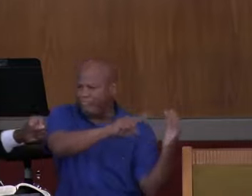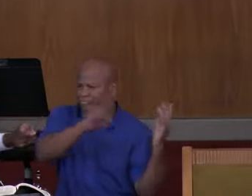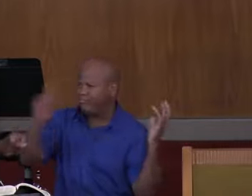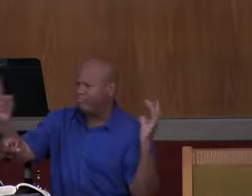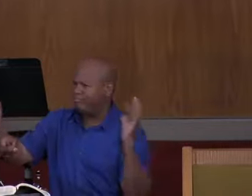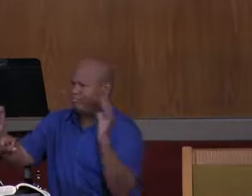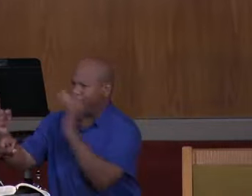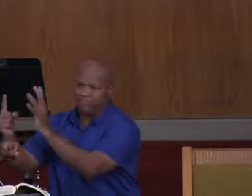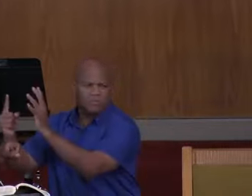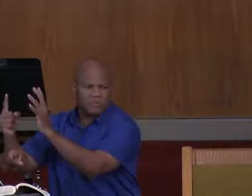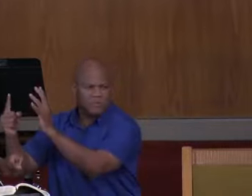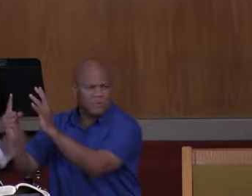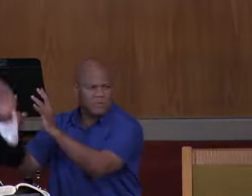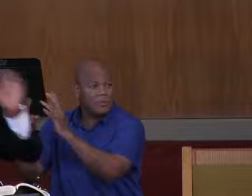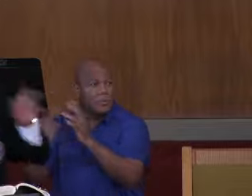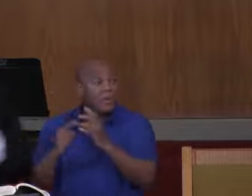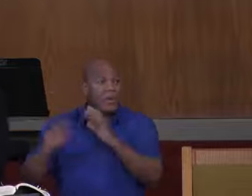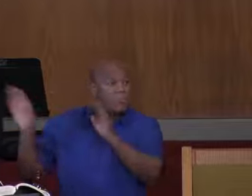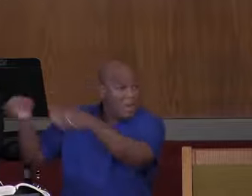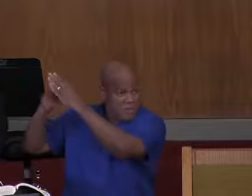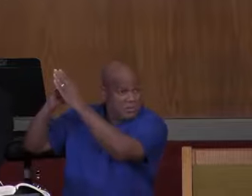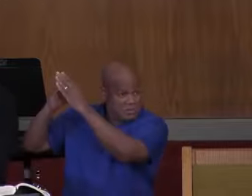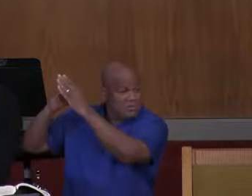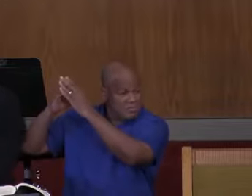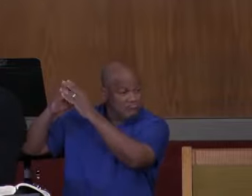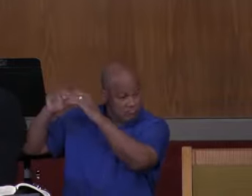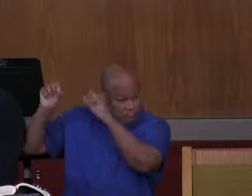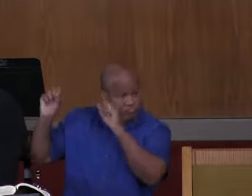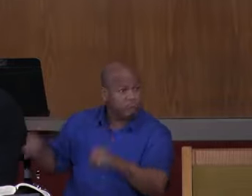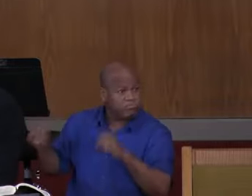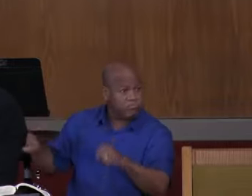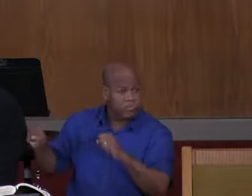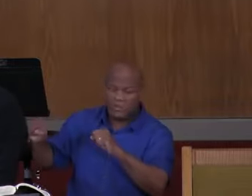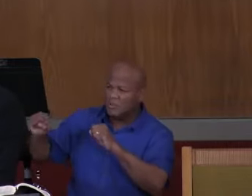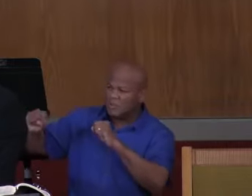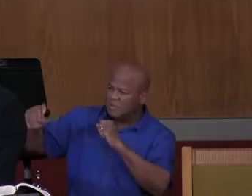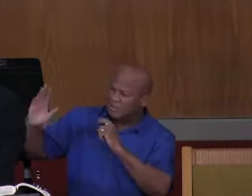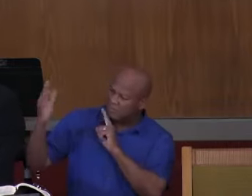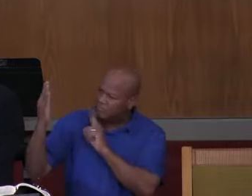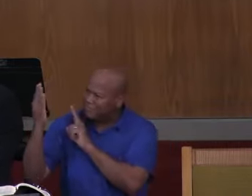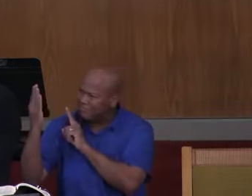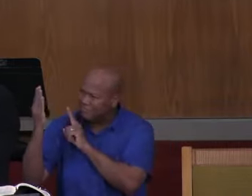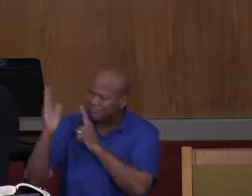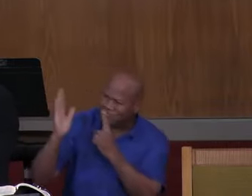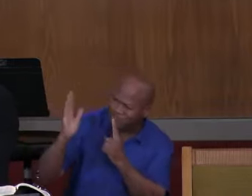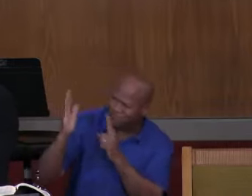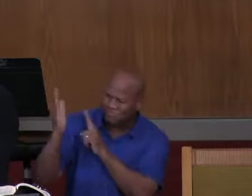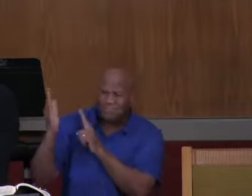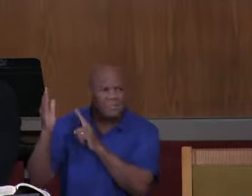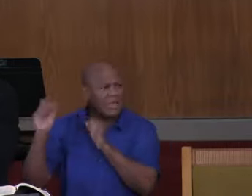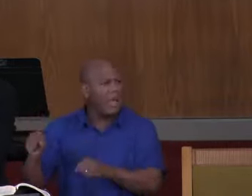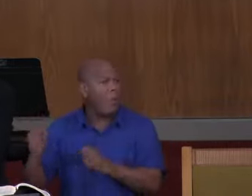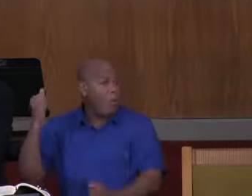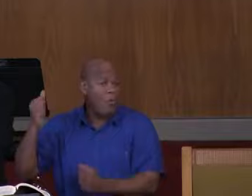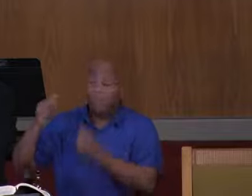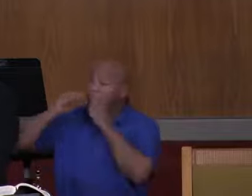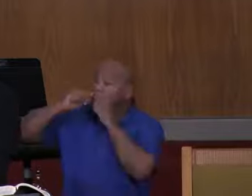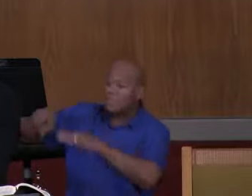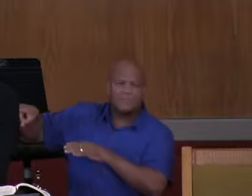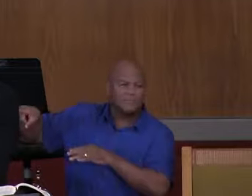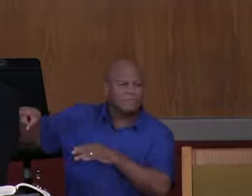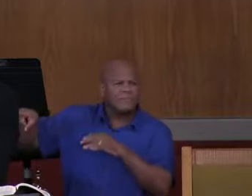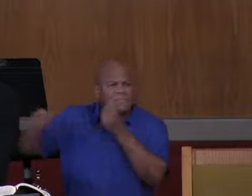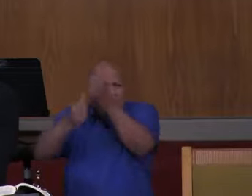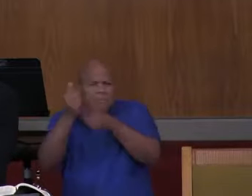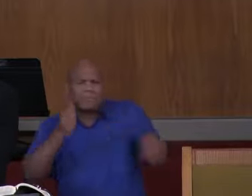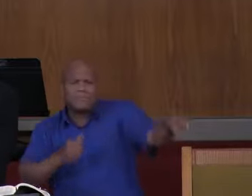or blessings. Say it with me. Mountains can be obstacles or blessings. I thank each and every one of